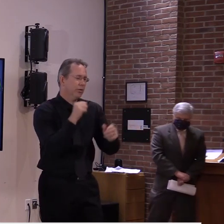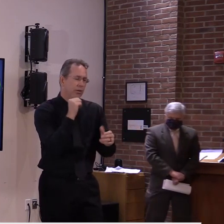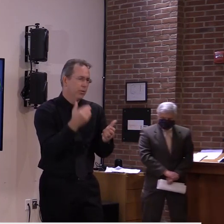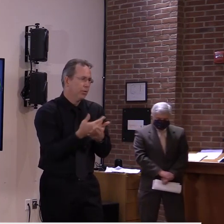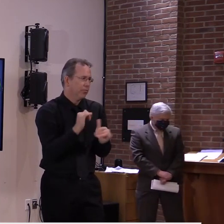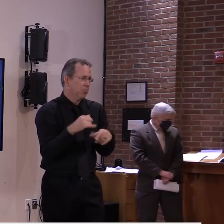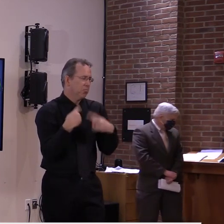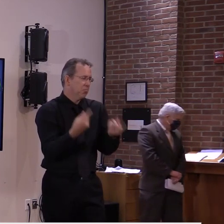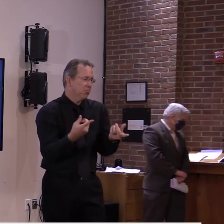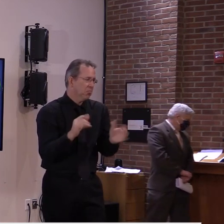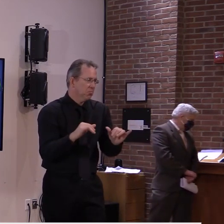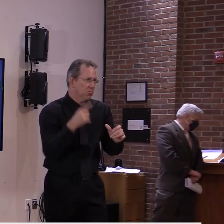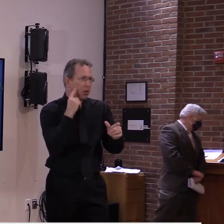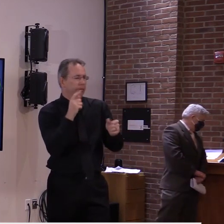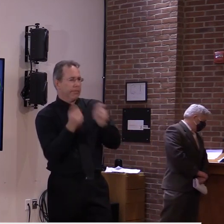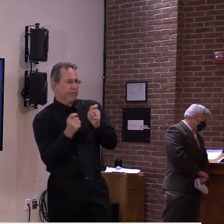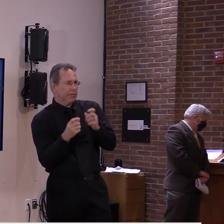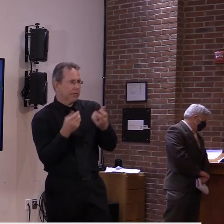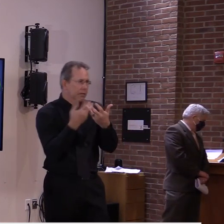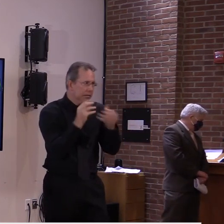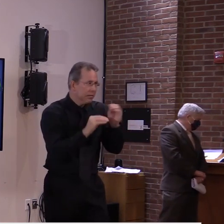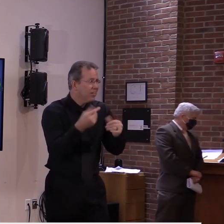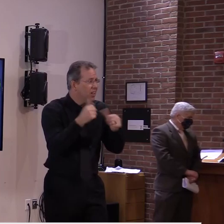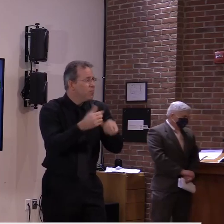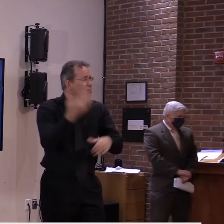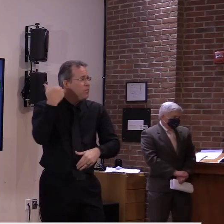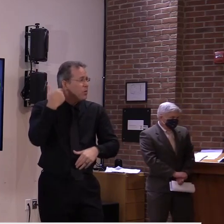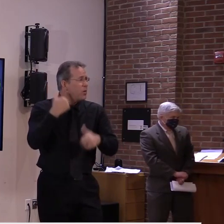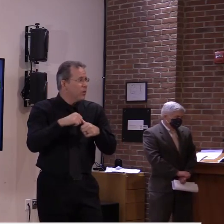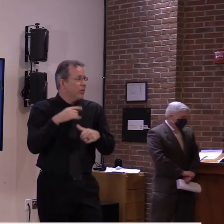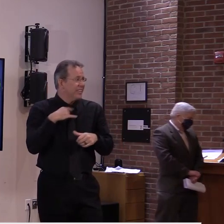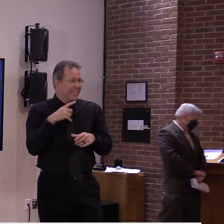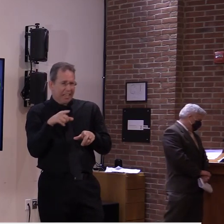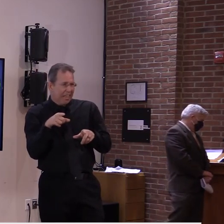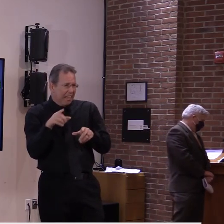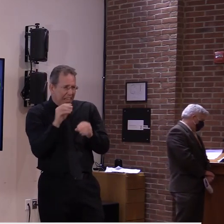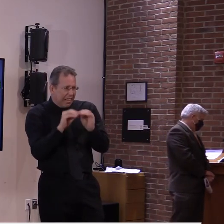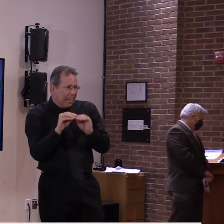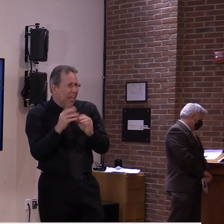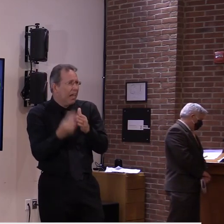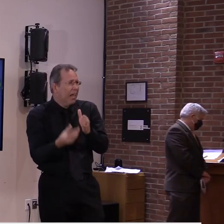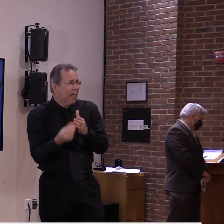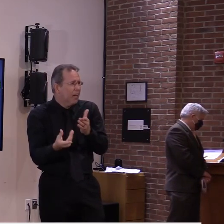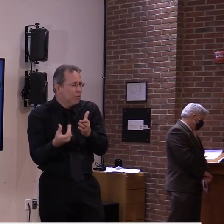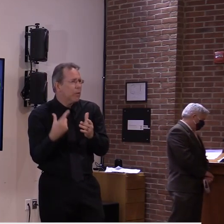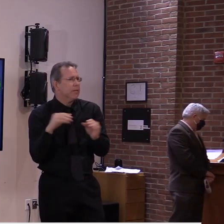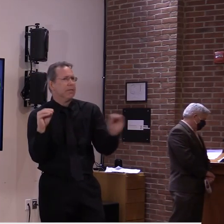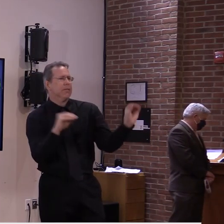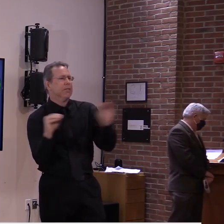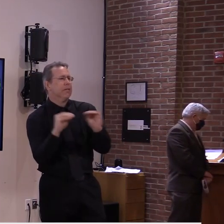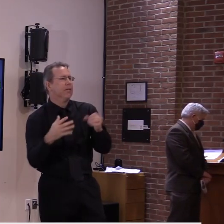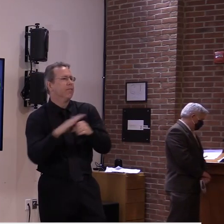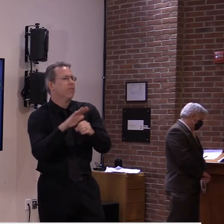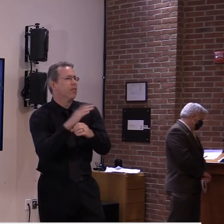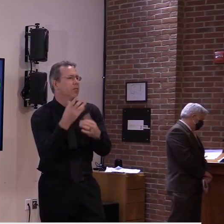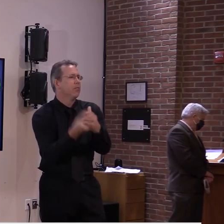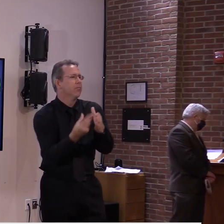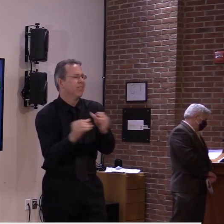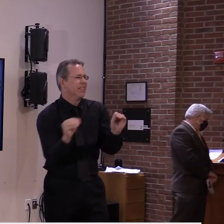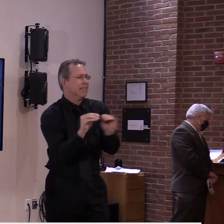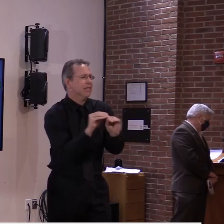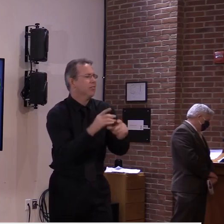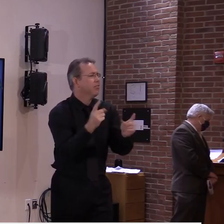to reduce the amount of increase to, I believe, I don't believe we